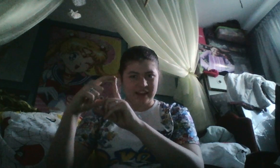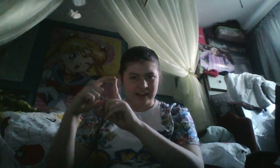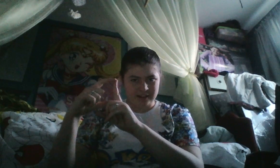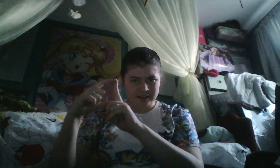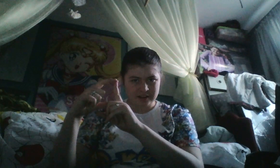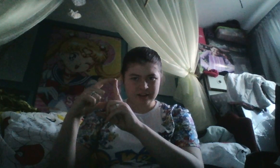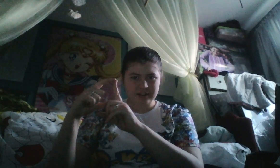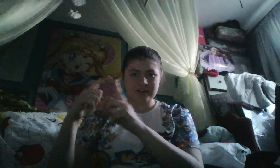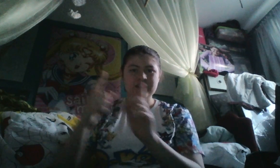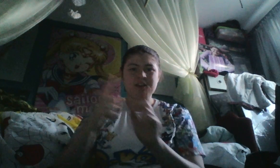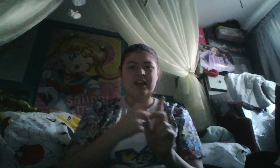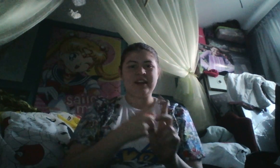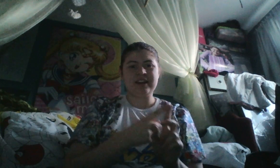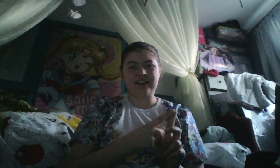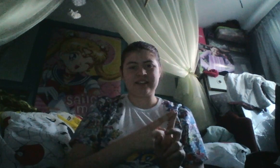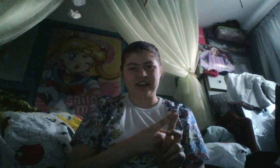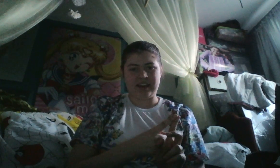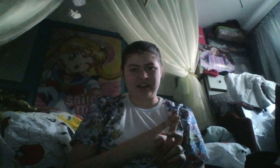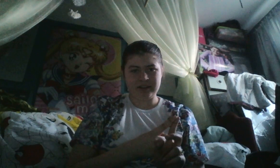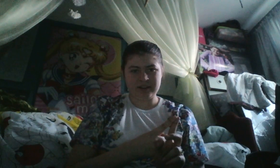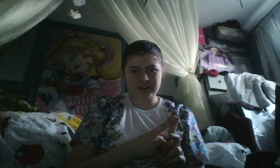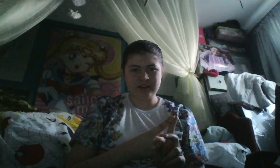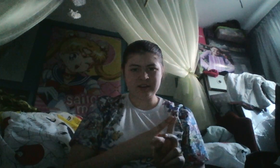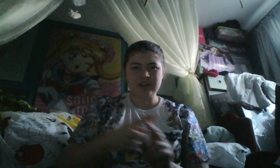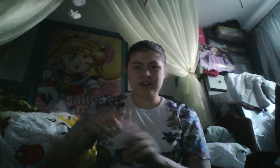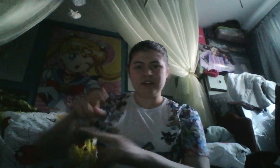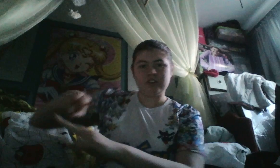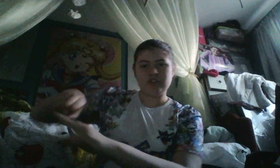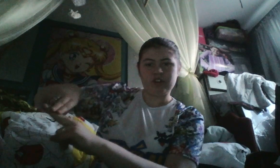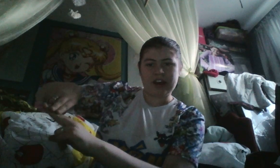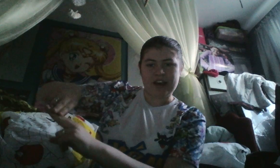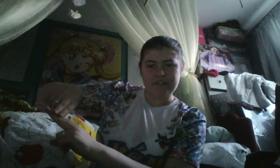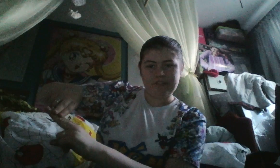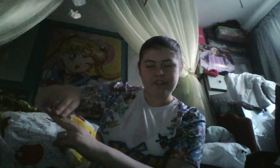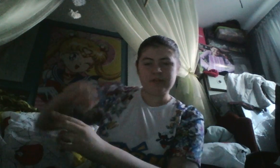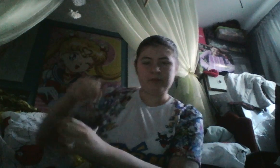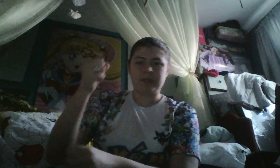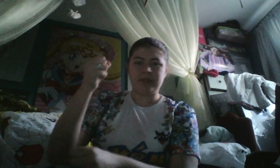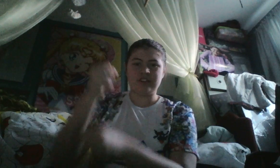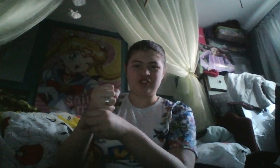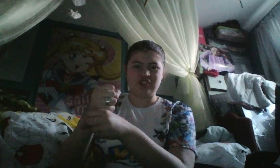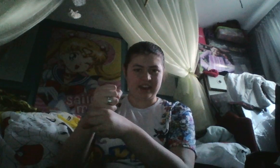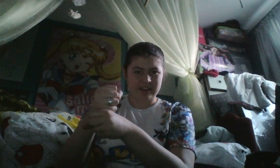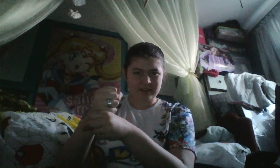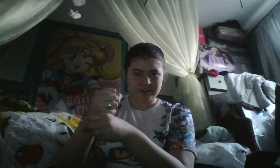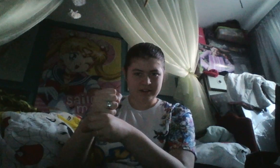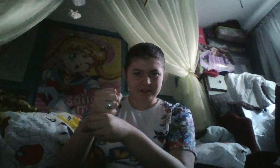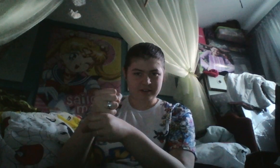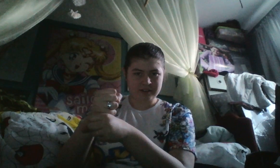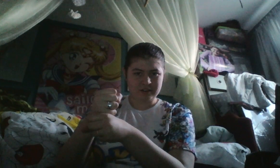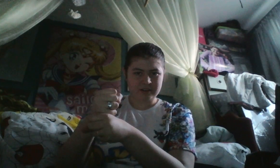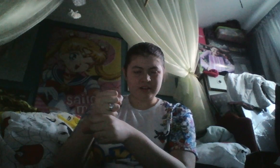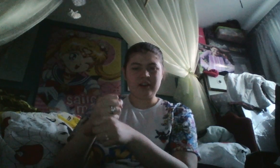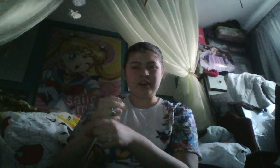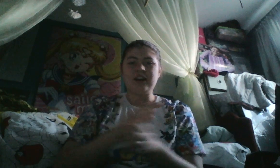D, index E, drawn F, G,